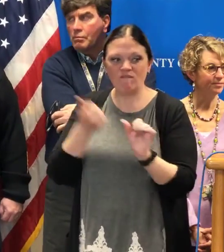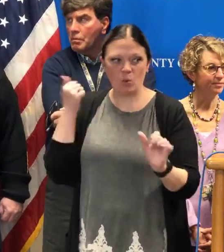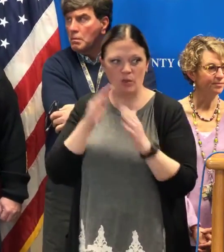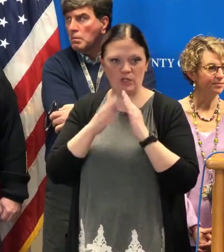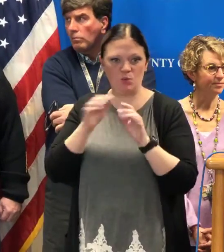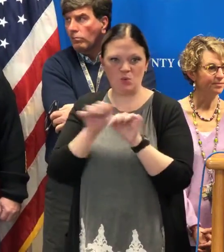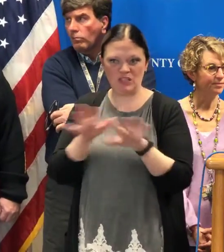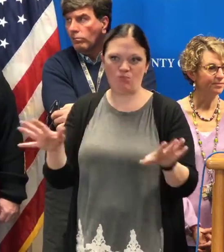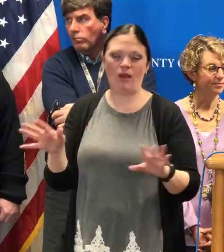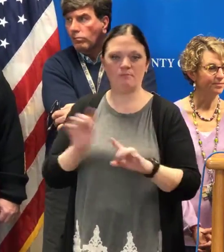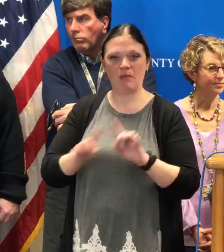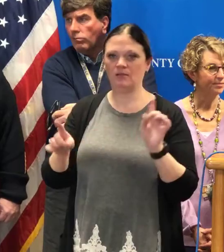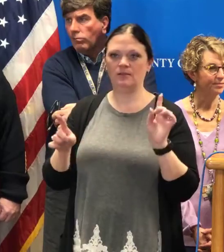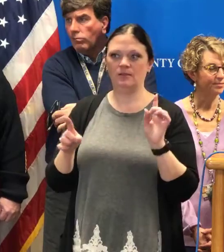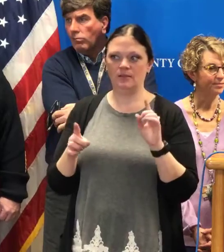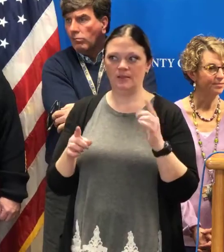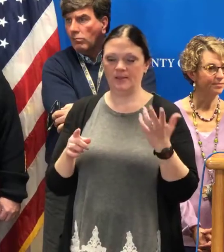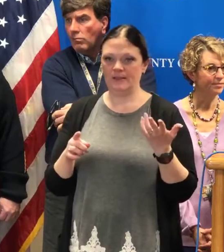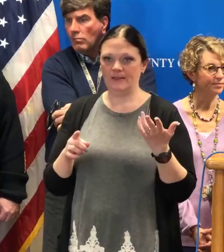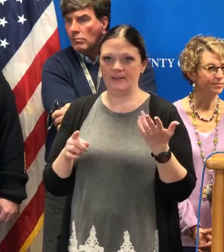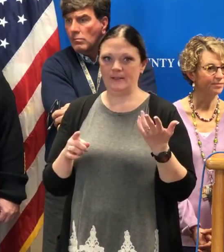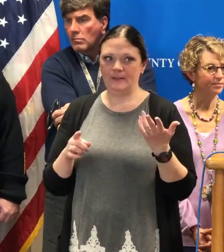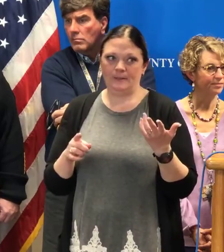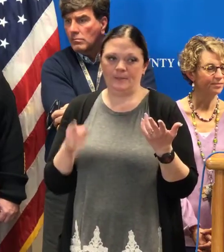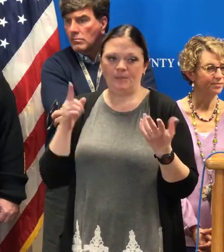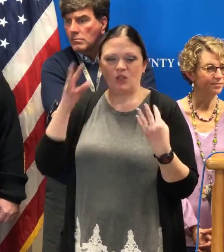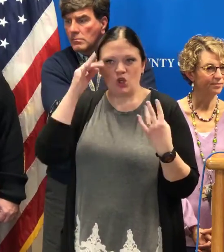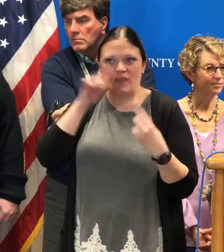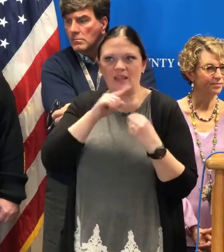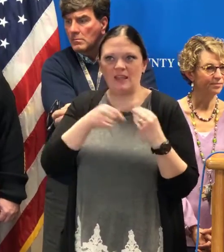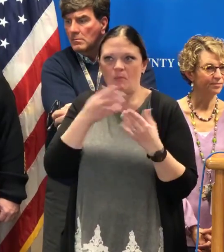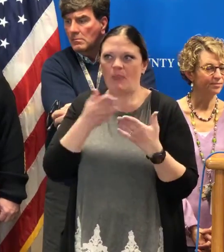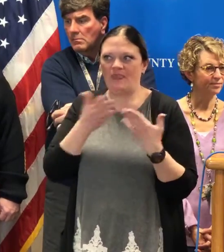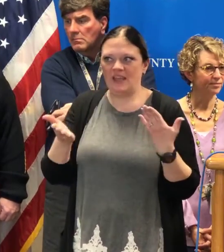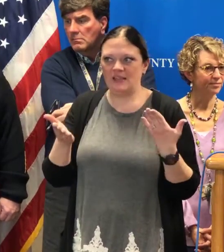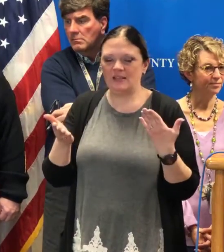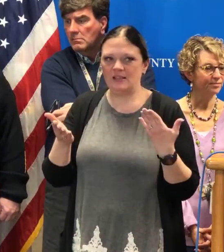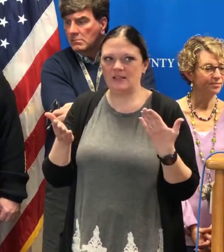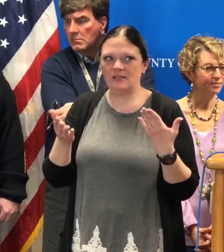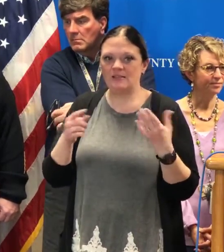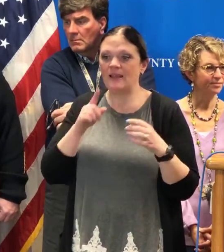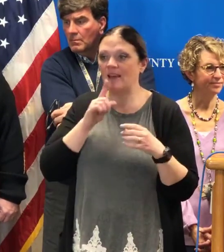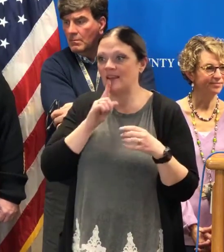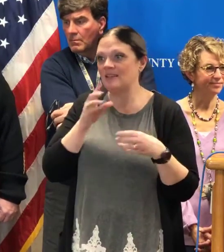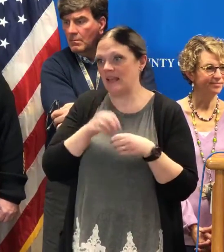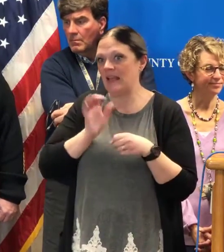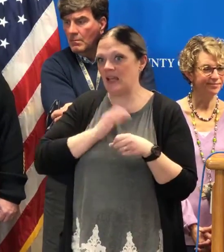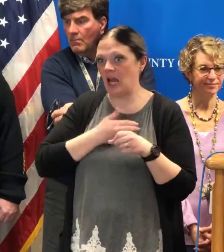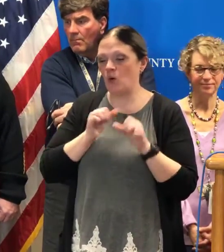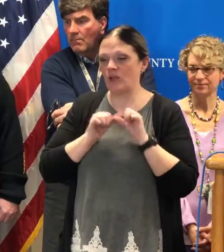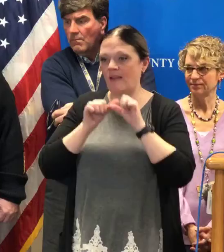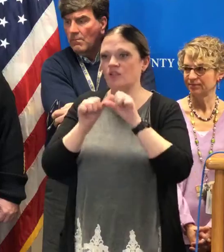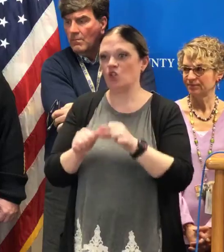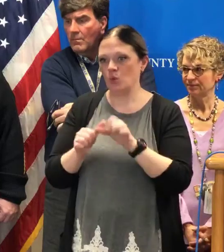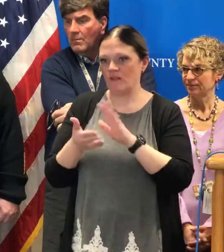spread. But you're thinking about stuff that is in our continuity of operations plan.